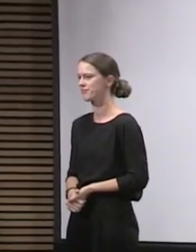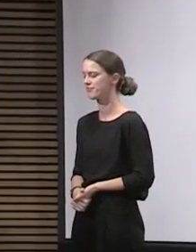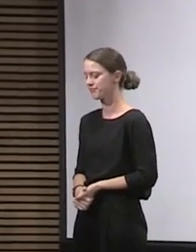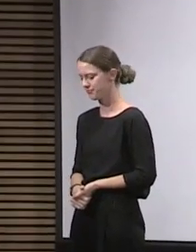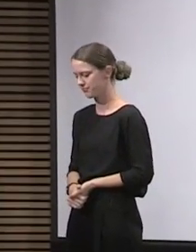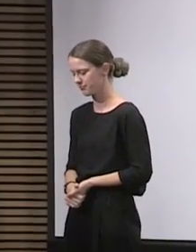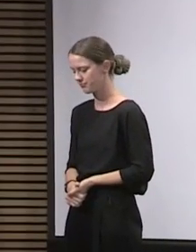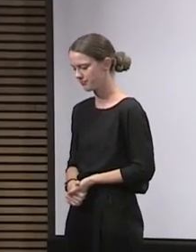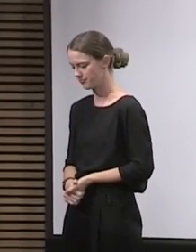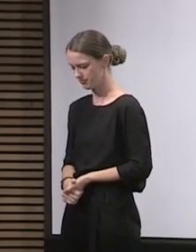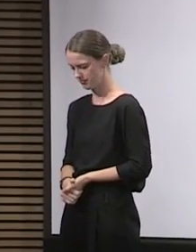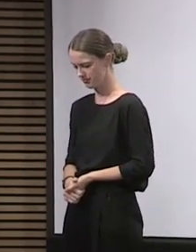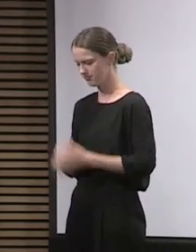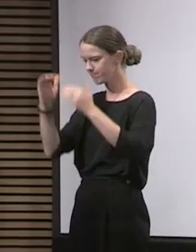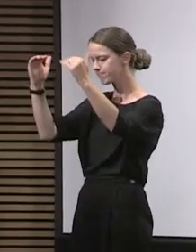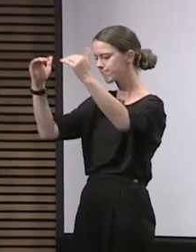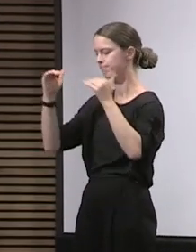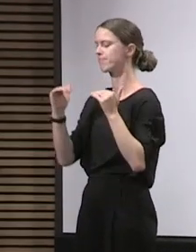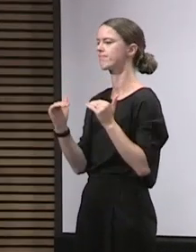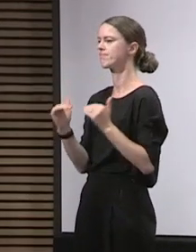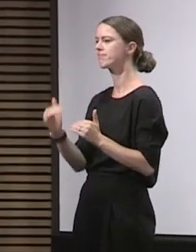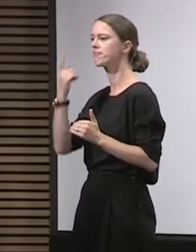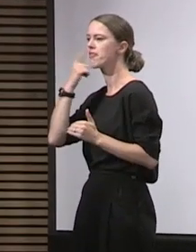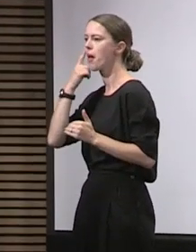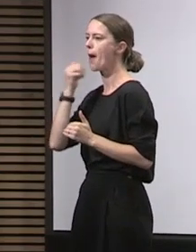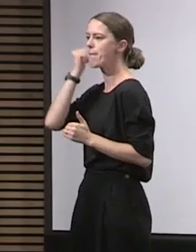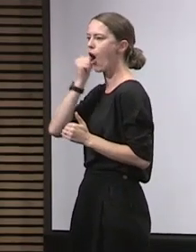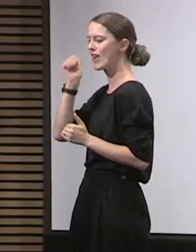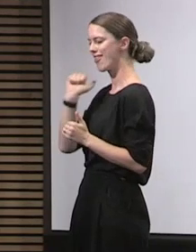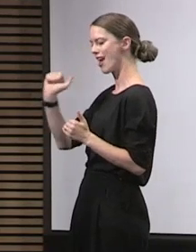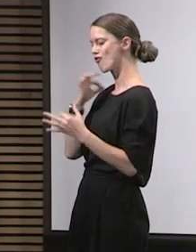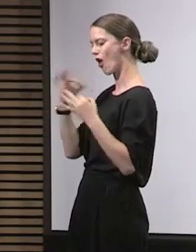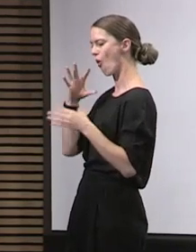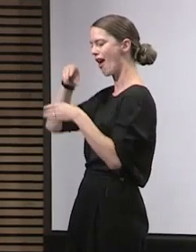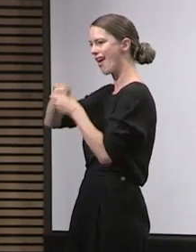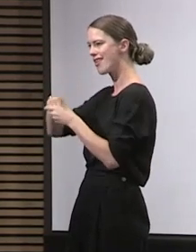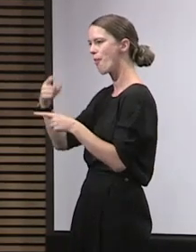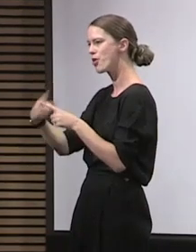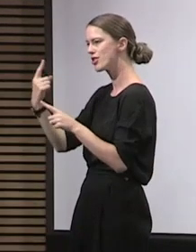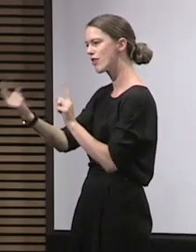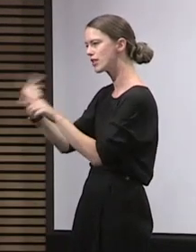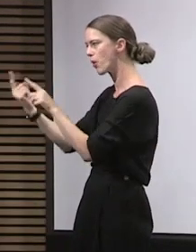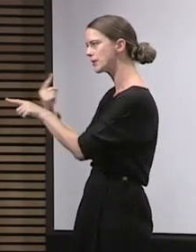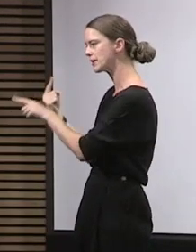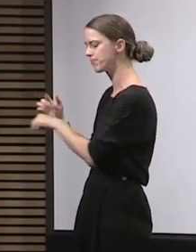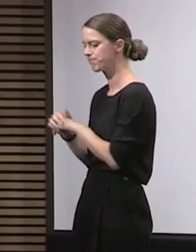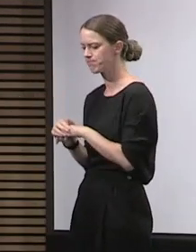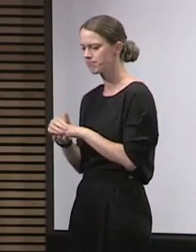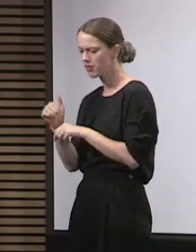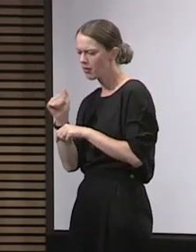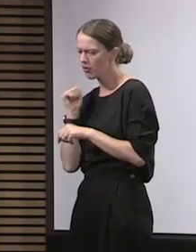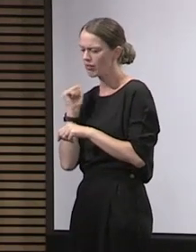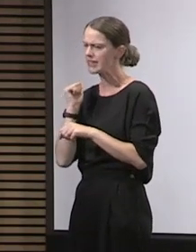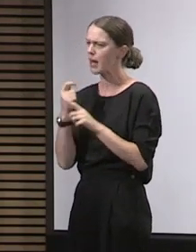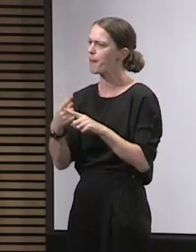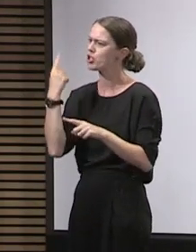I'd like to recognise the role that Maori continue to play in the emergency responses, and we know from recent